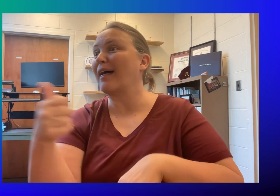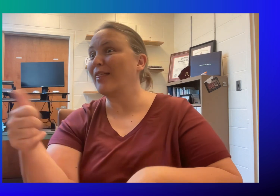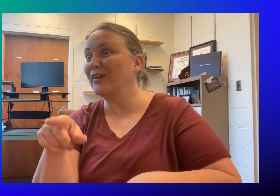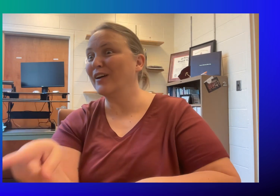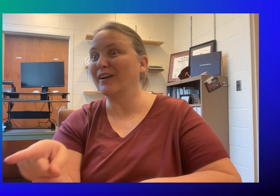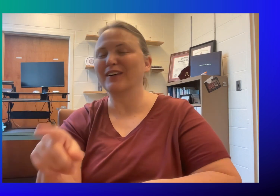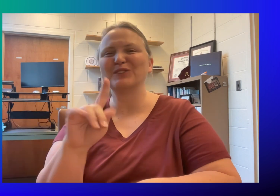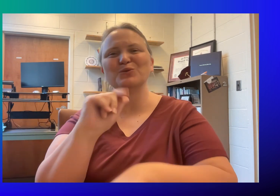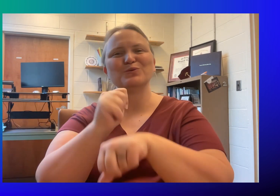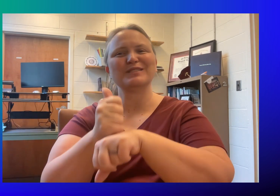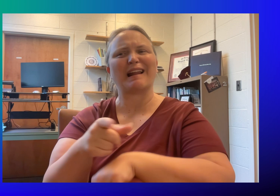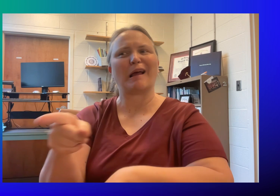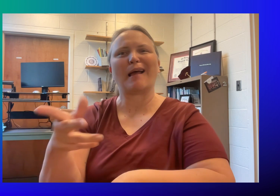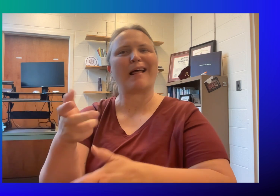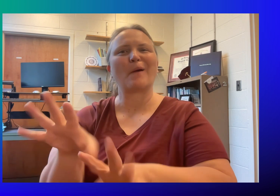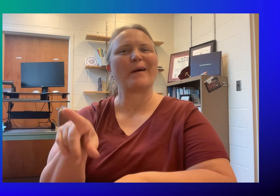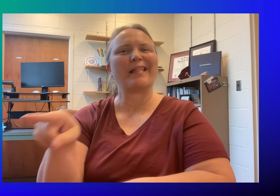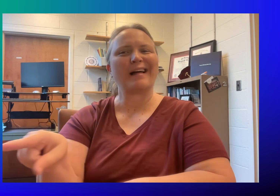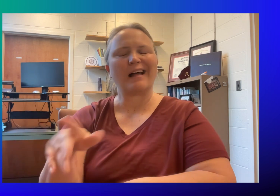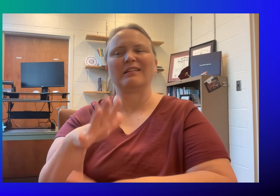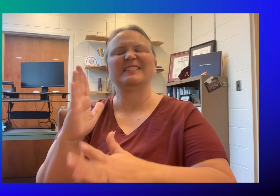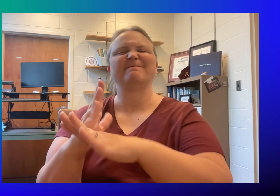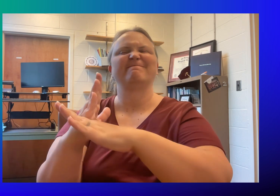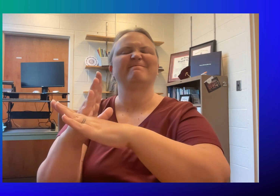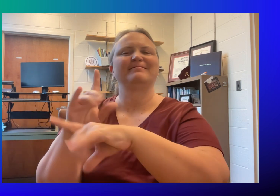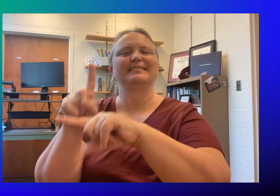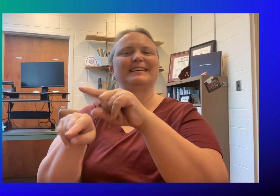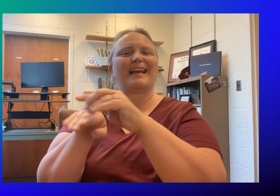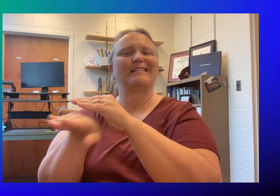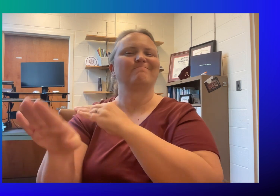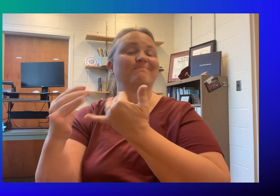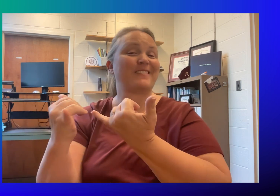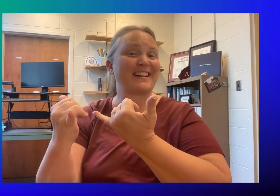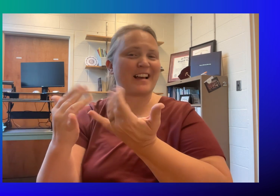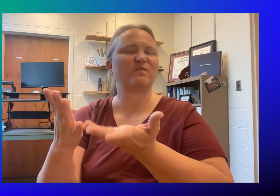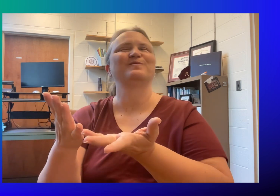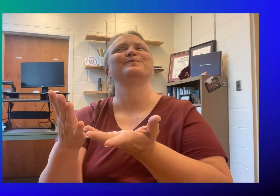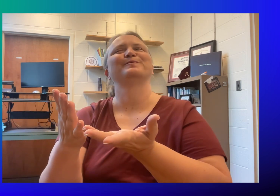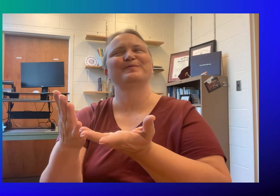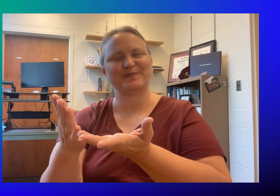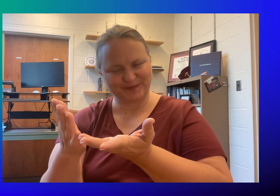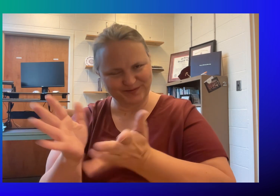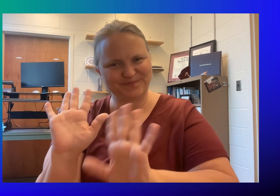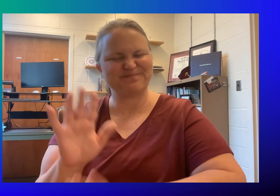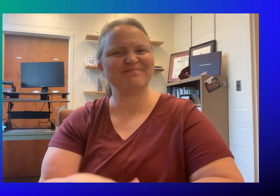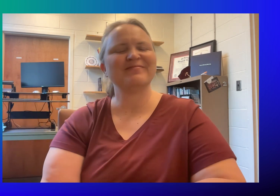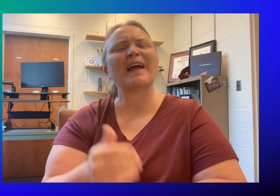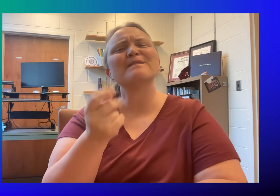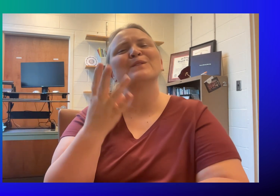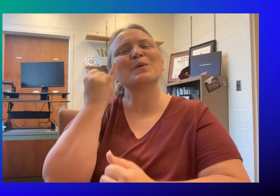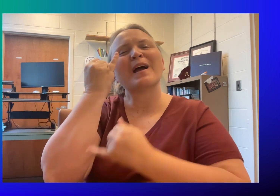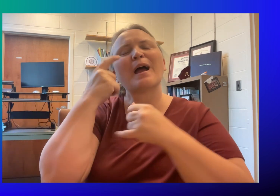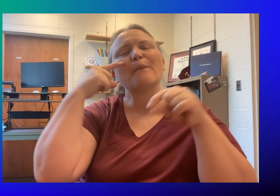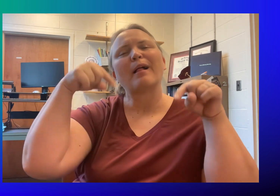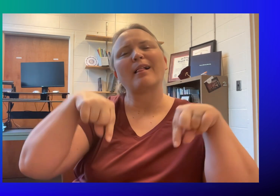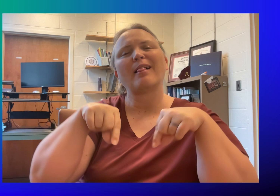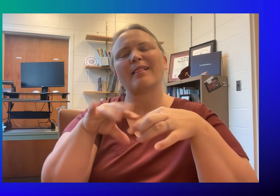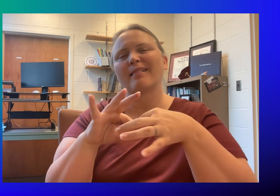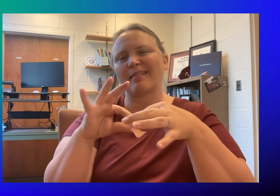in to a disallowed app that you set the preferences for, then it will tell you that it's not time to look at that right now. I'll put some links to a few